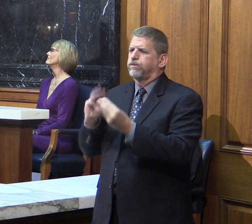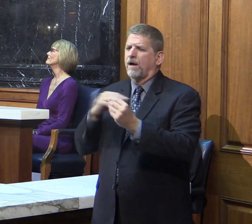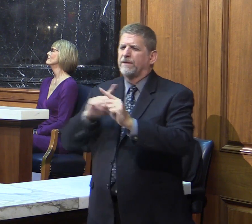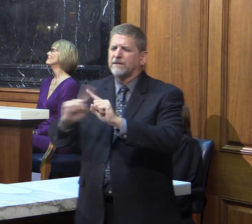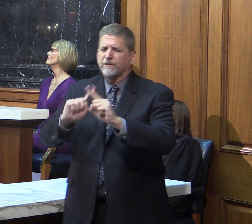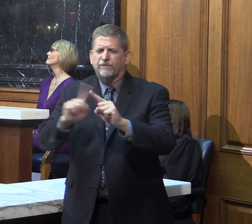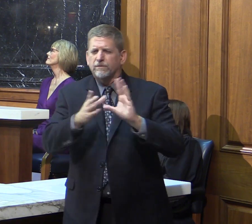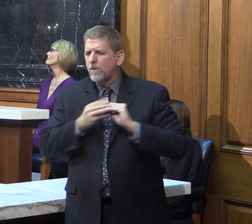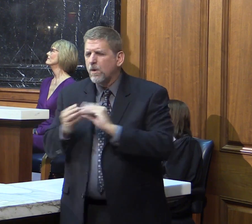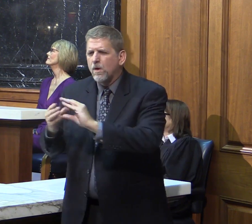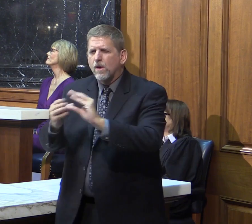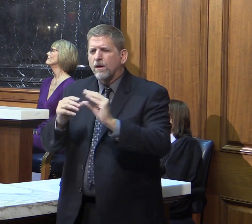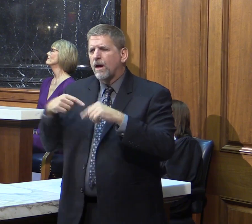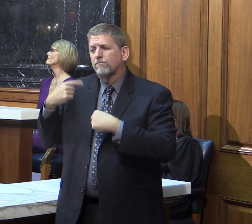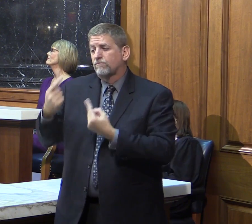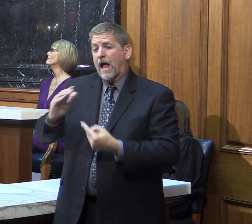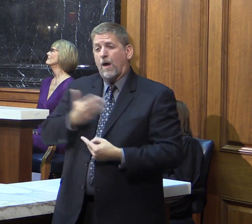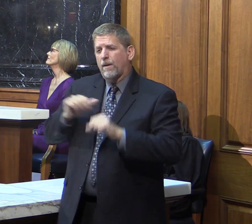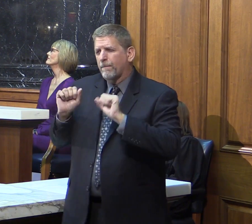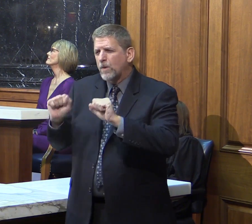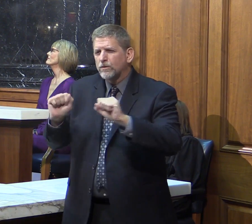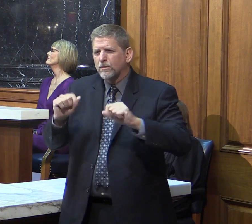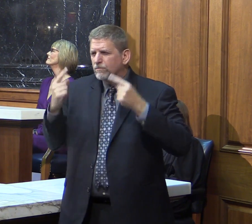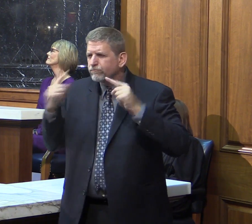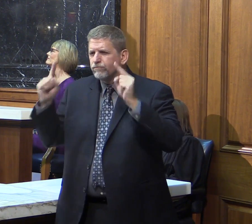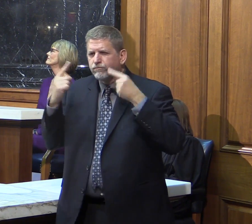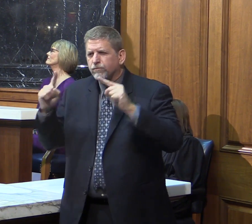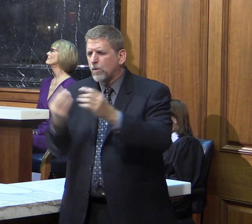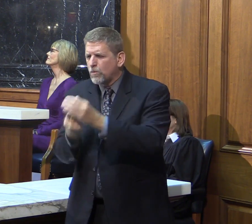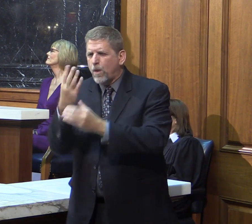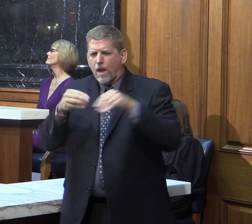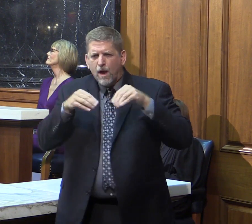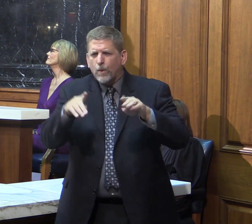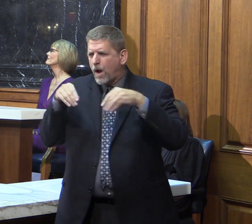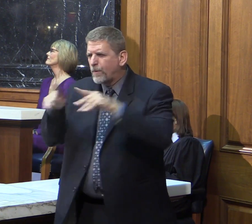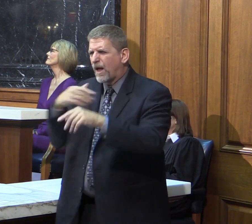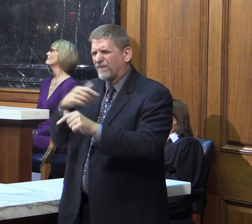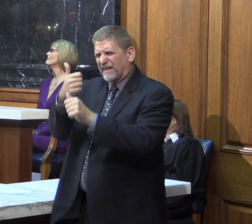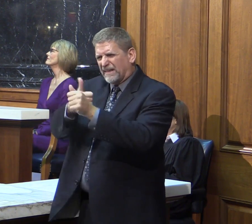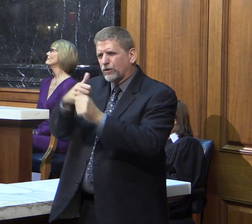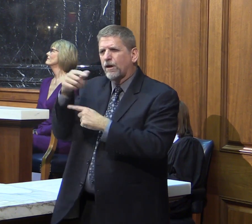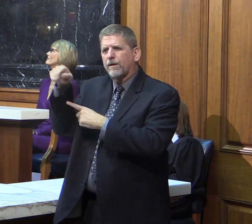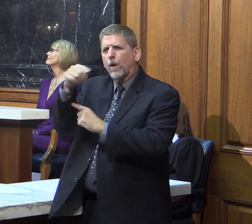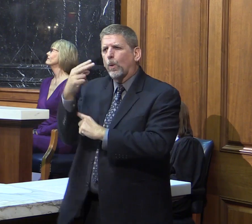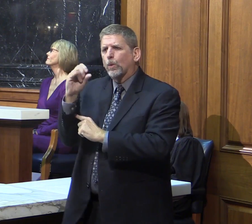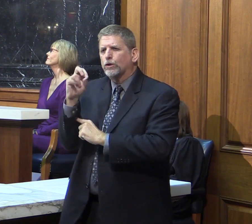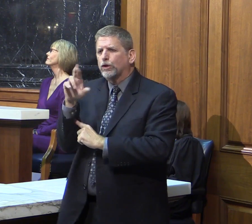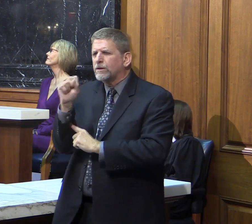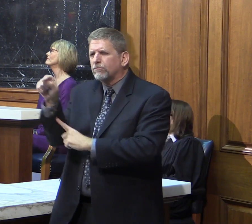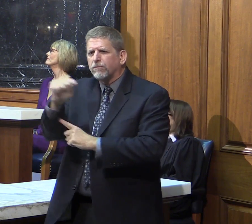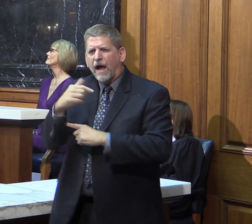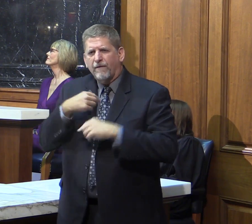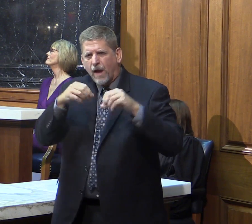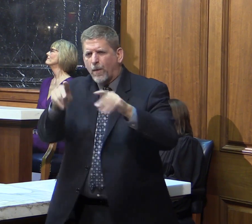about more possibilities, about growing opportunities for every Hoosier citizen. Because we created one of the best